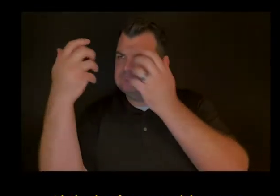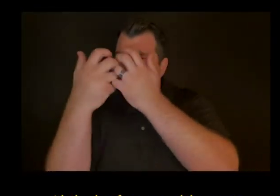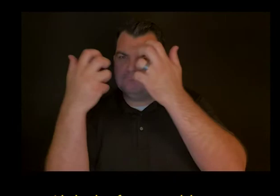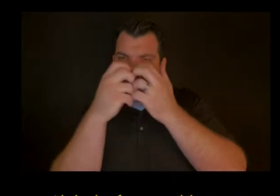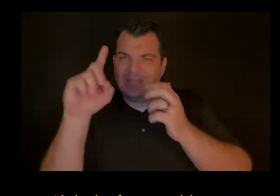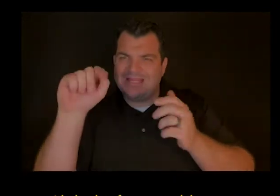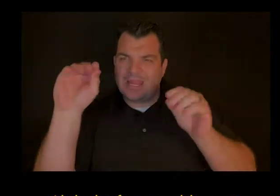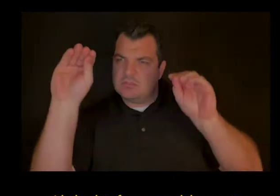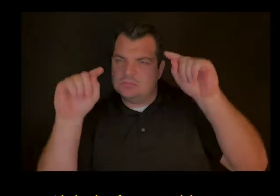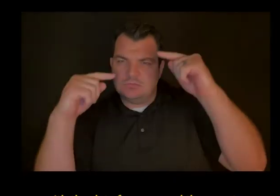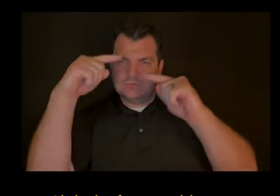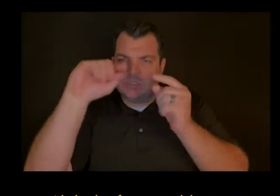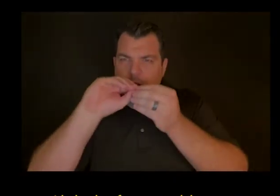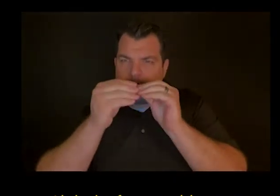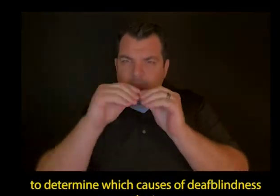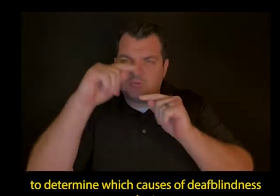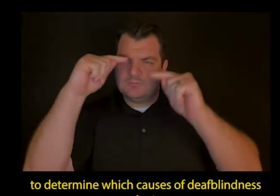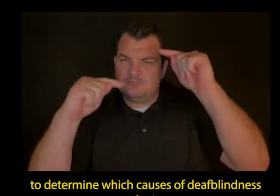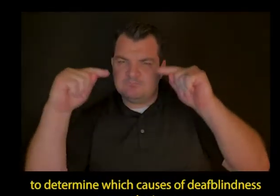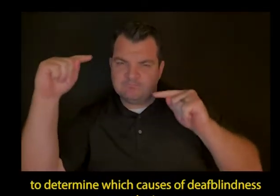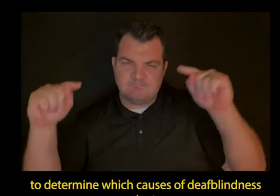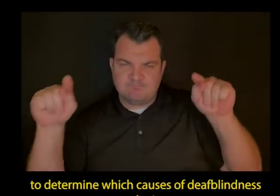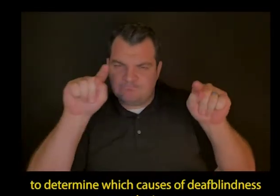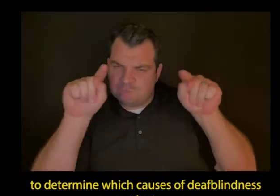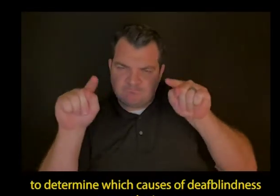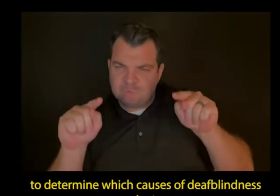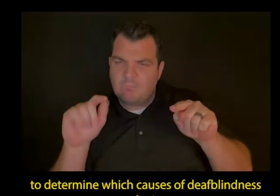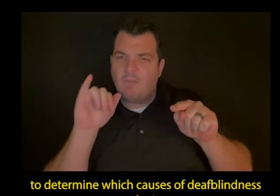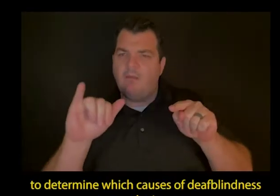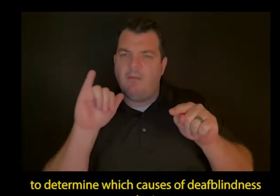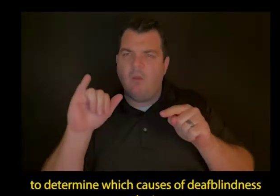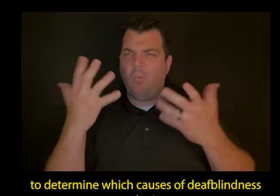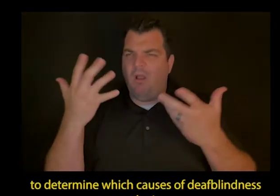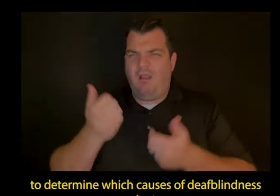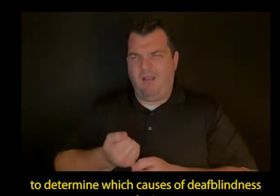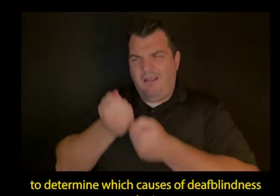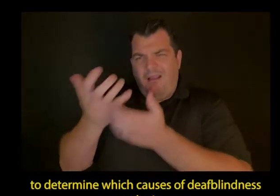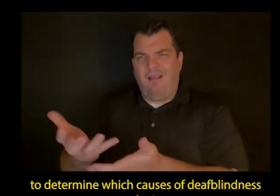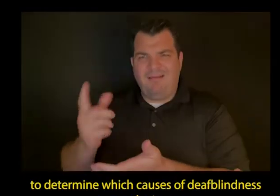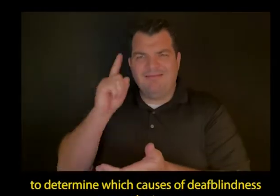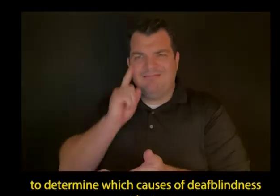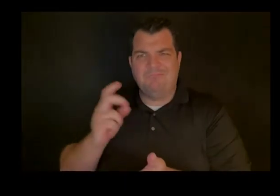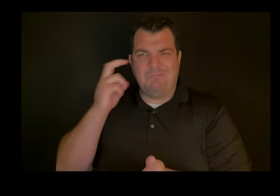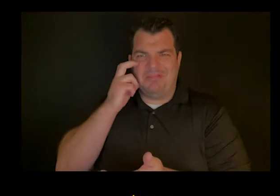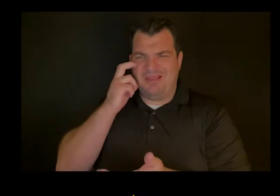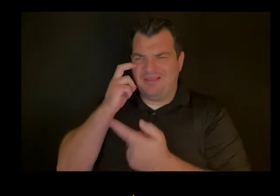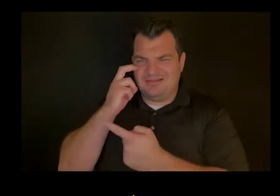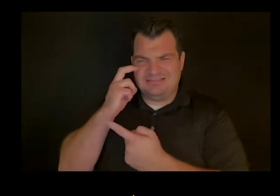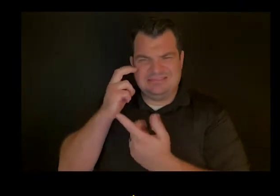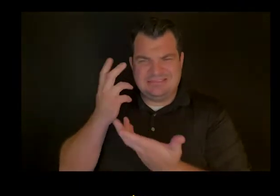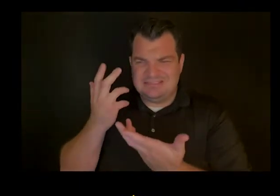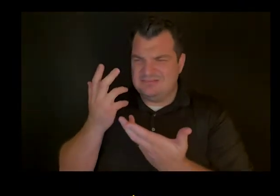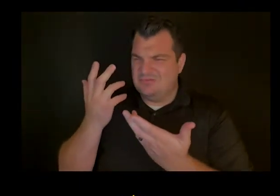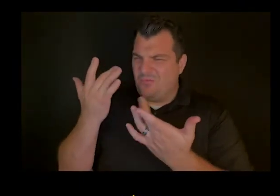with the data from around the country to determine which causes of deafblindness are on the increase or decrease.